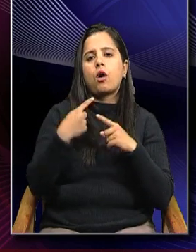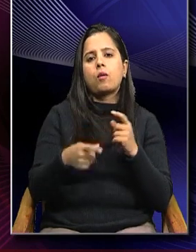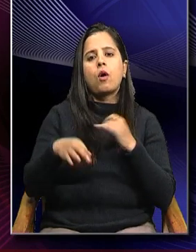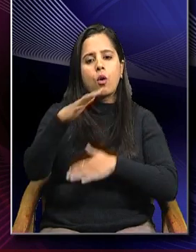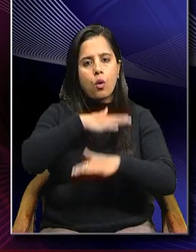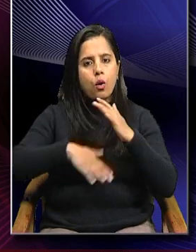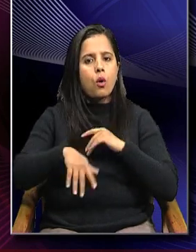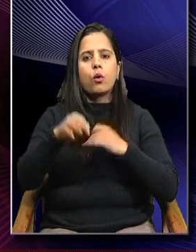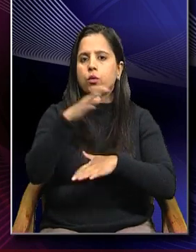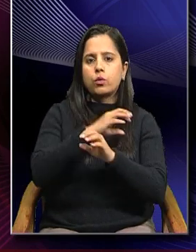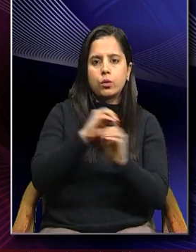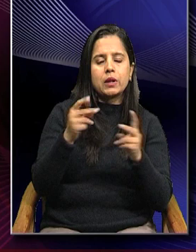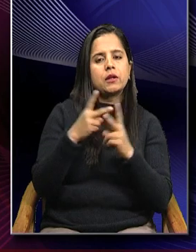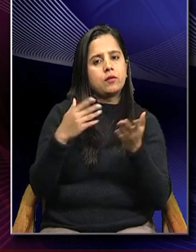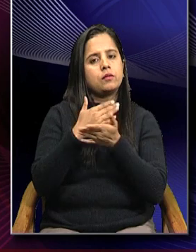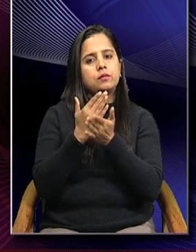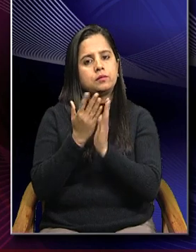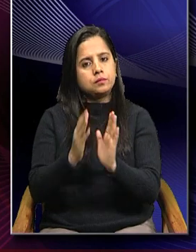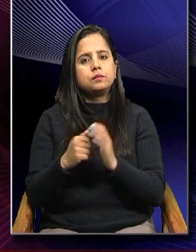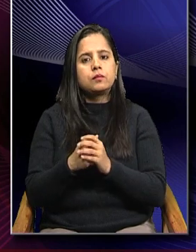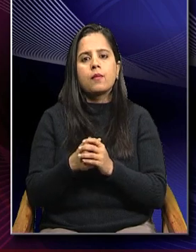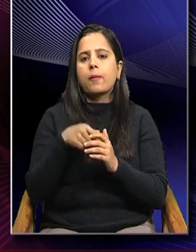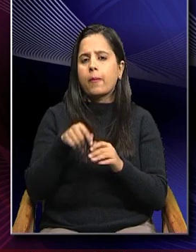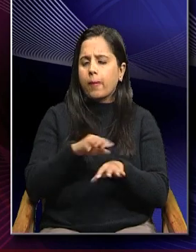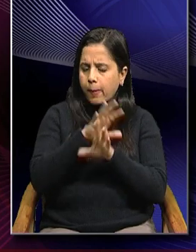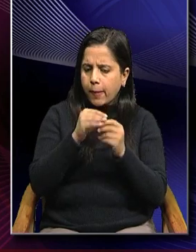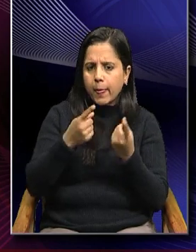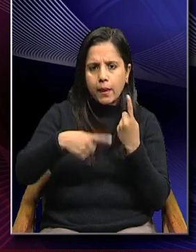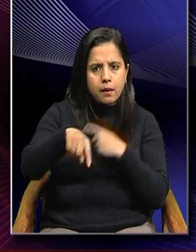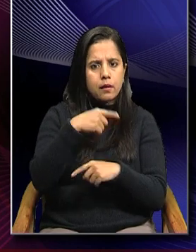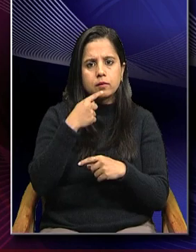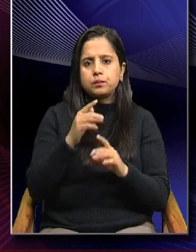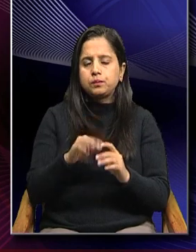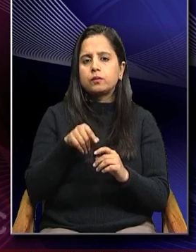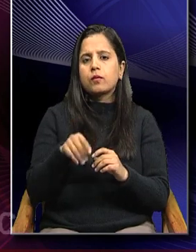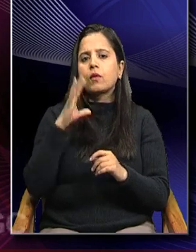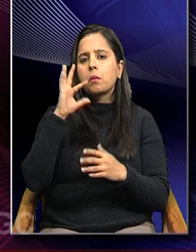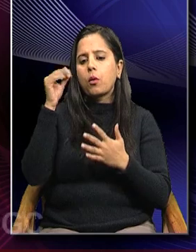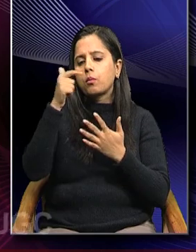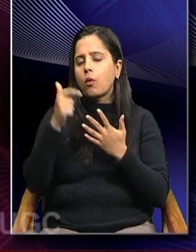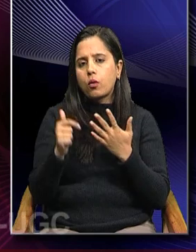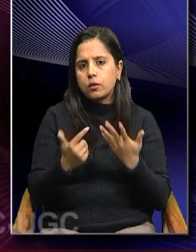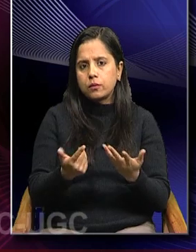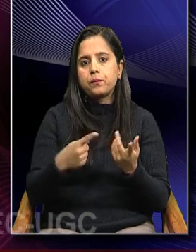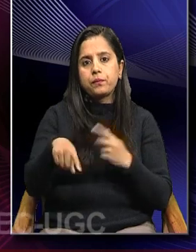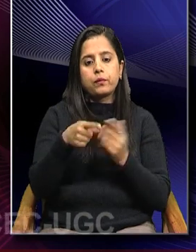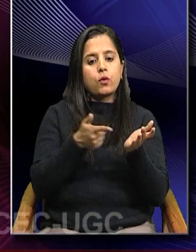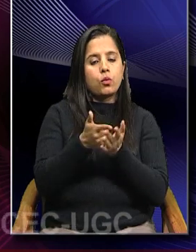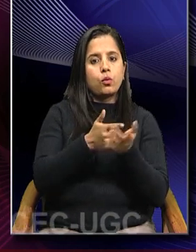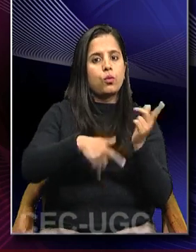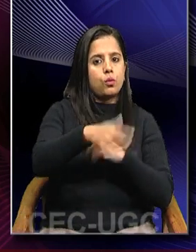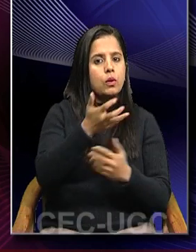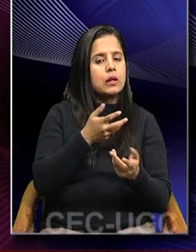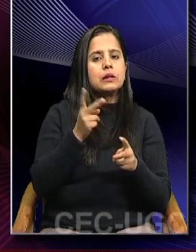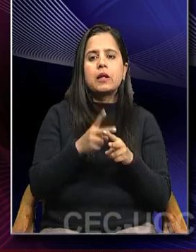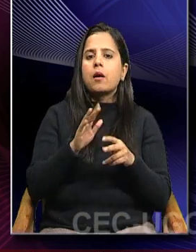organized and unorganized retailing. So, amid all this, what is the key point is that even the rural markets still